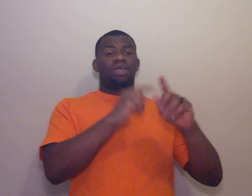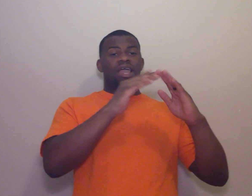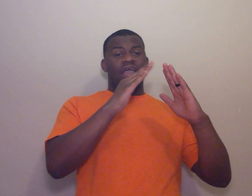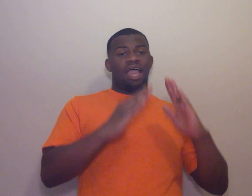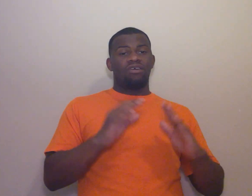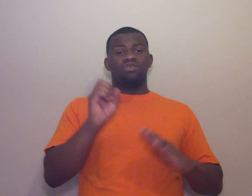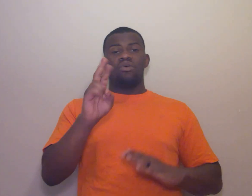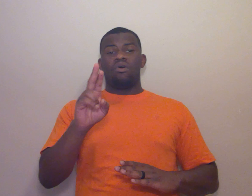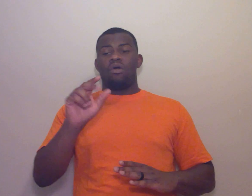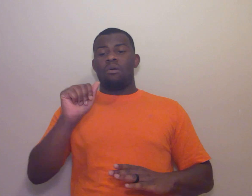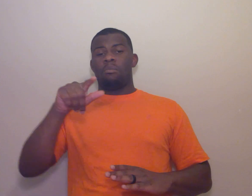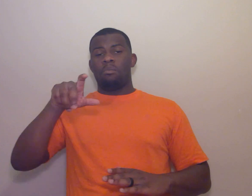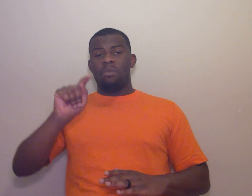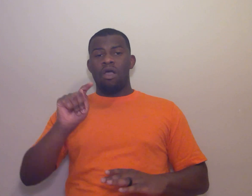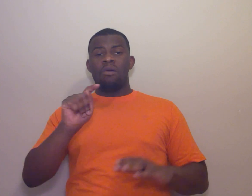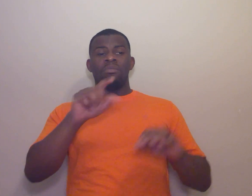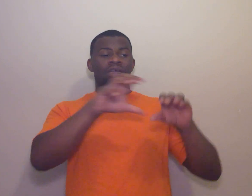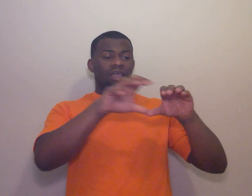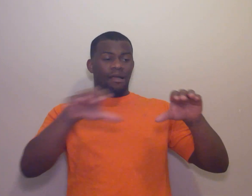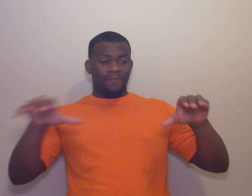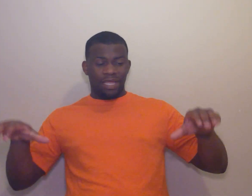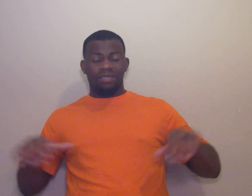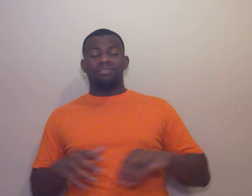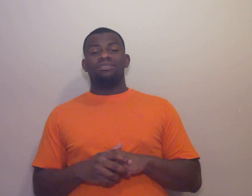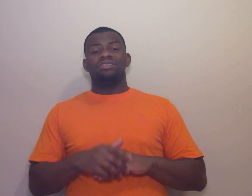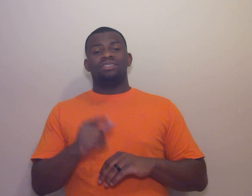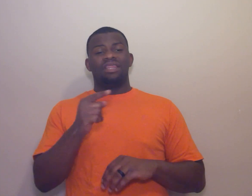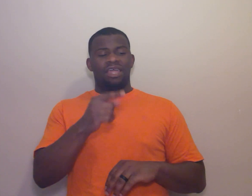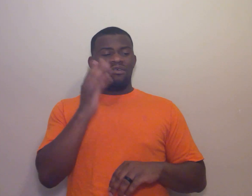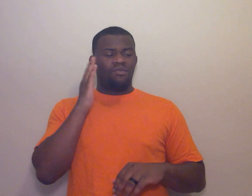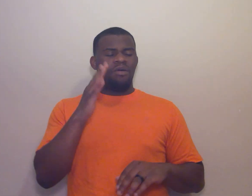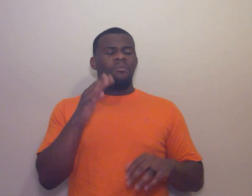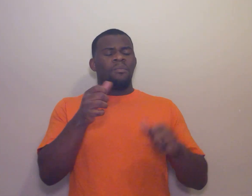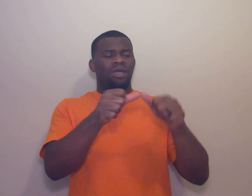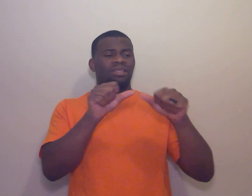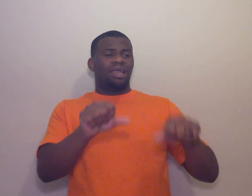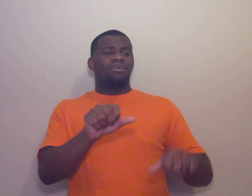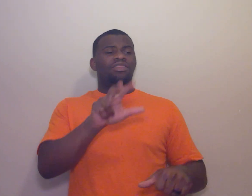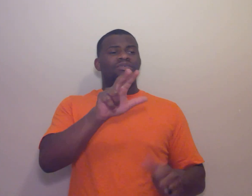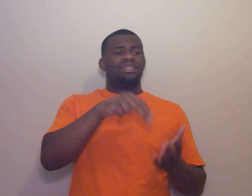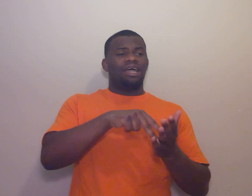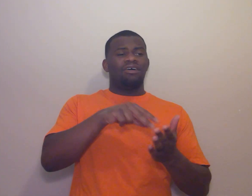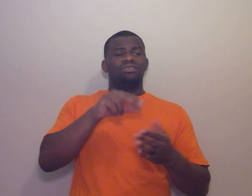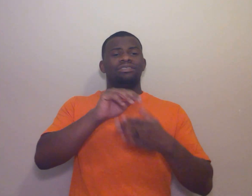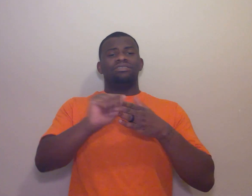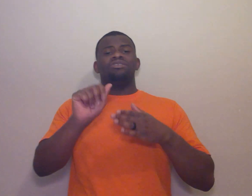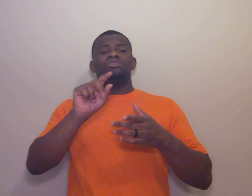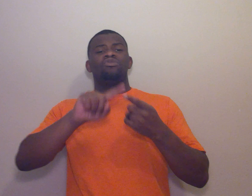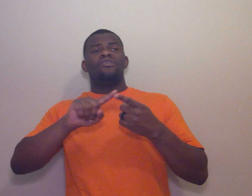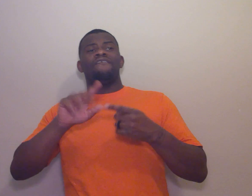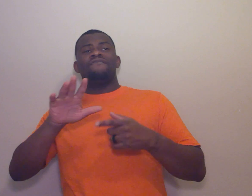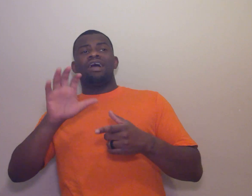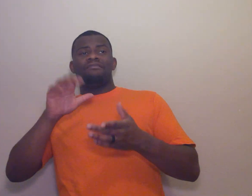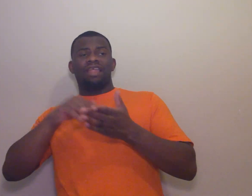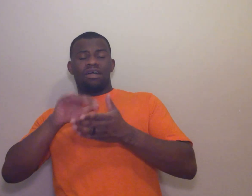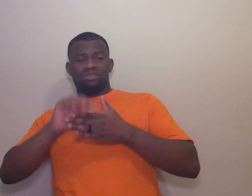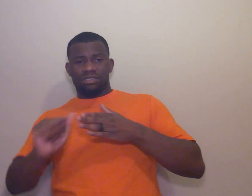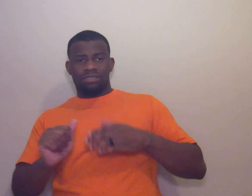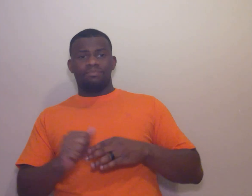put like $3,000 to $5,000 down. All right, and this can be what you use to cover your closing costs. And there's ways you can structure it